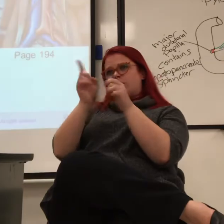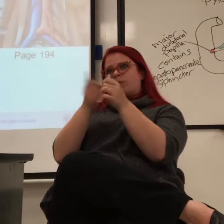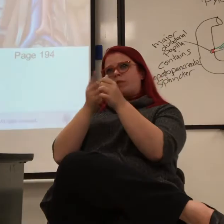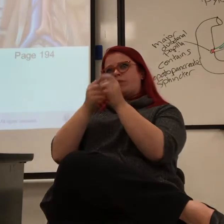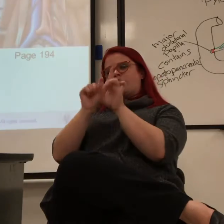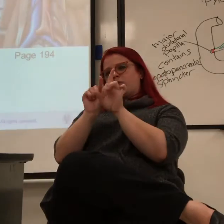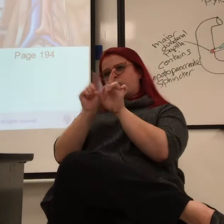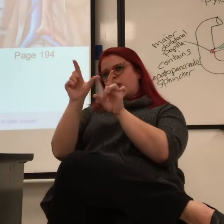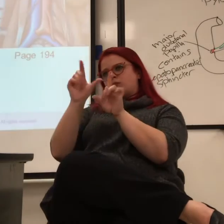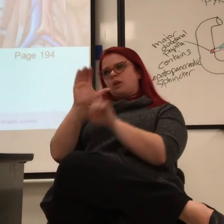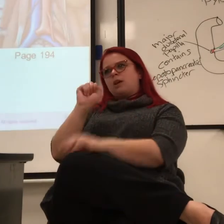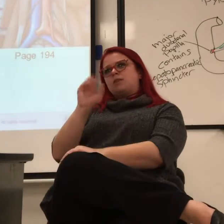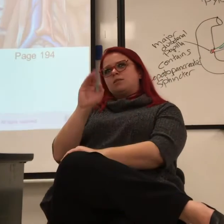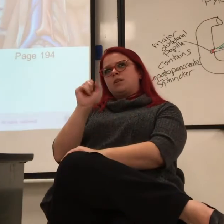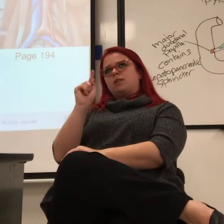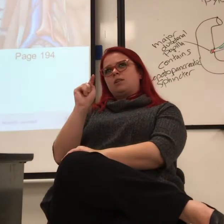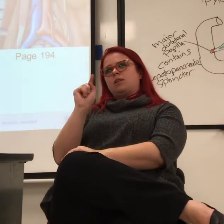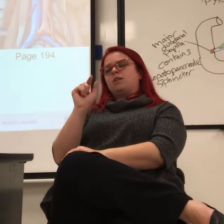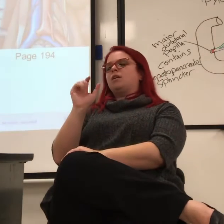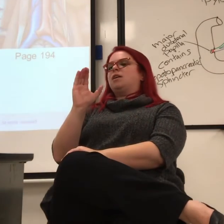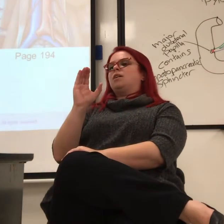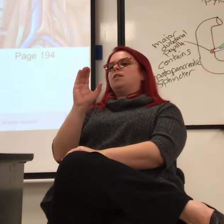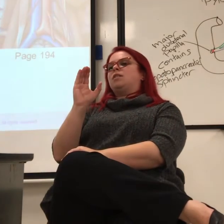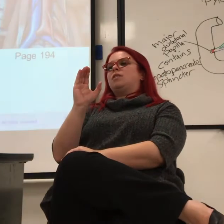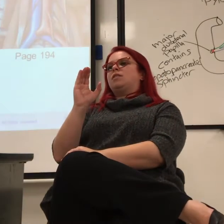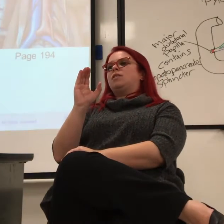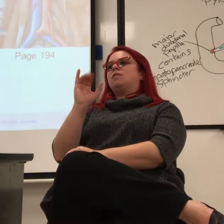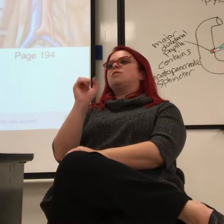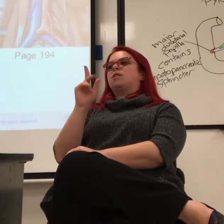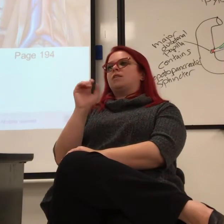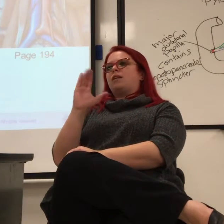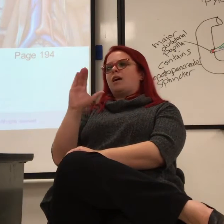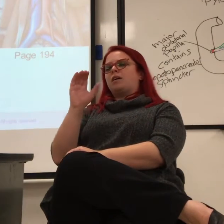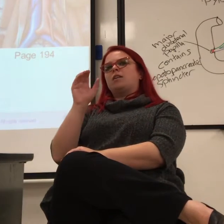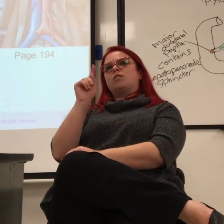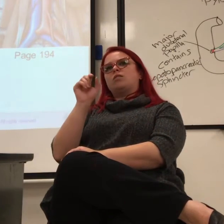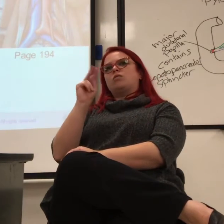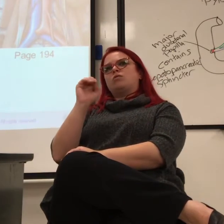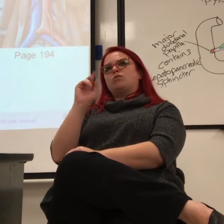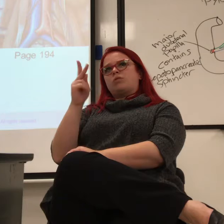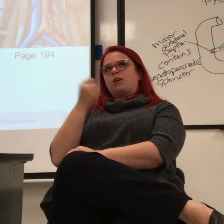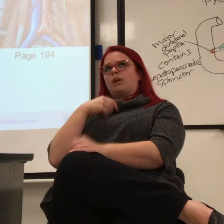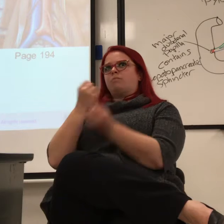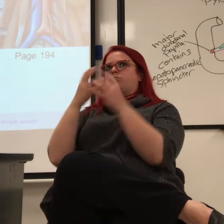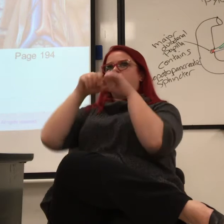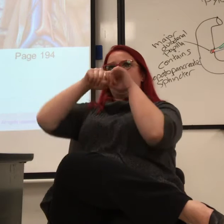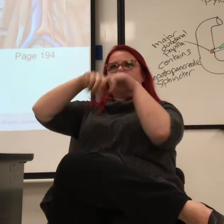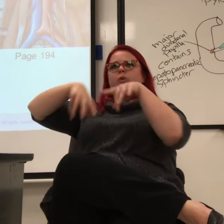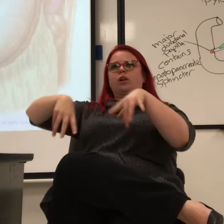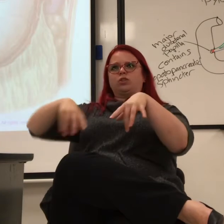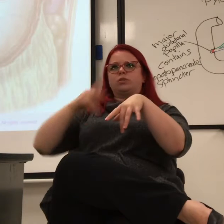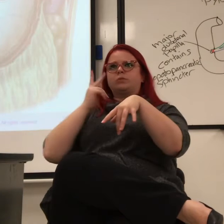trunk. Celiac trunk has many branches. Okay, let's take a look at them.